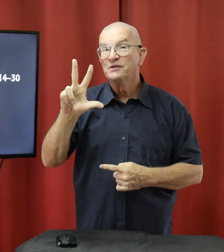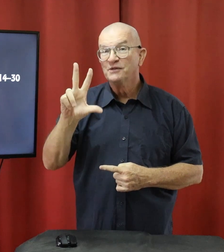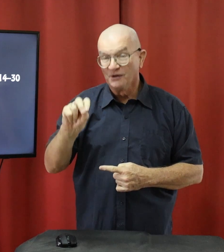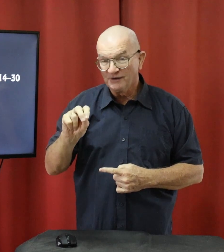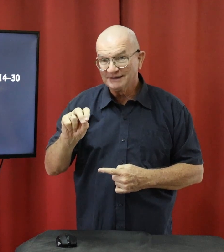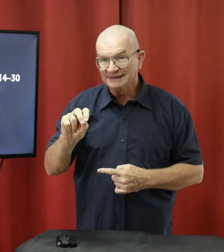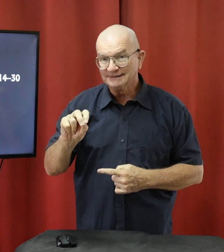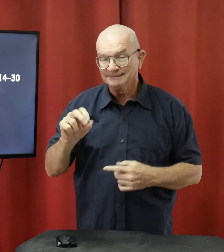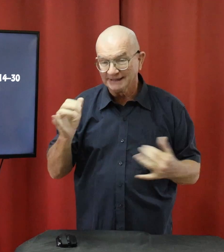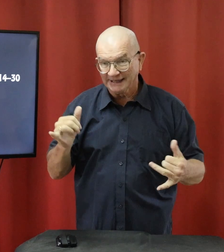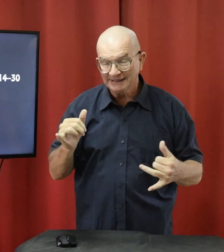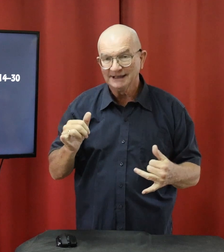14 to 30.